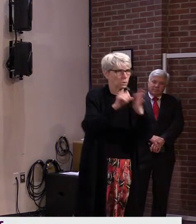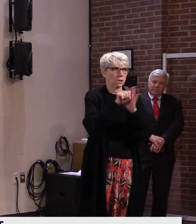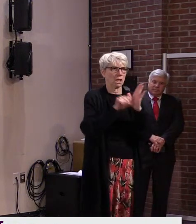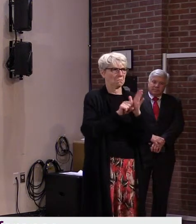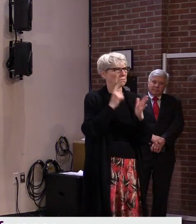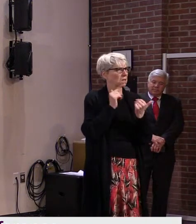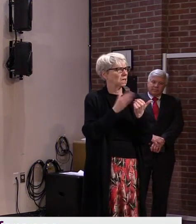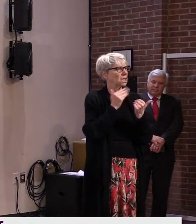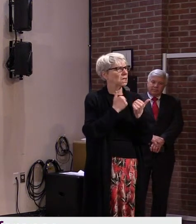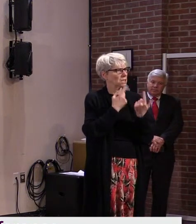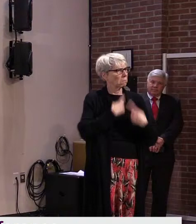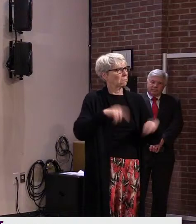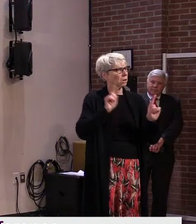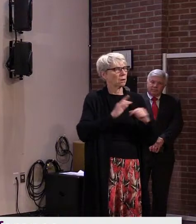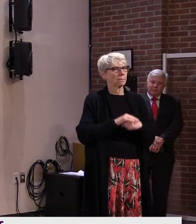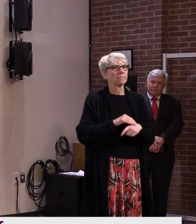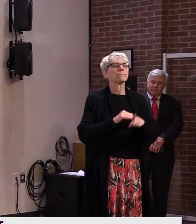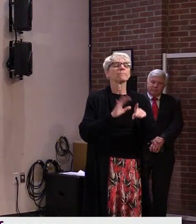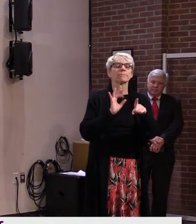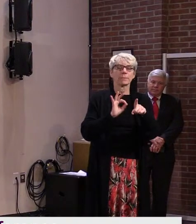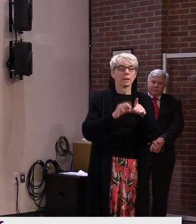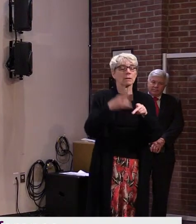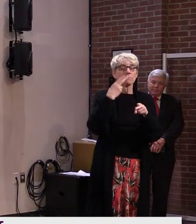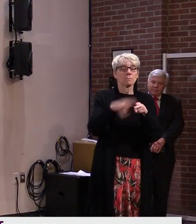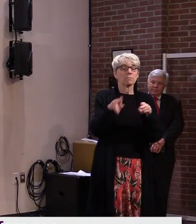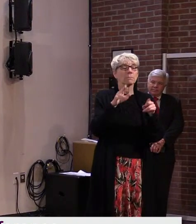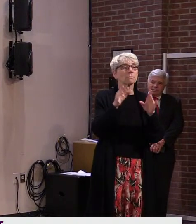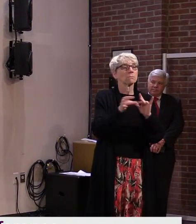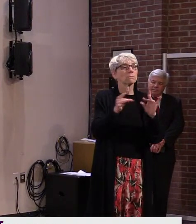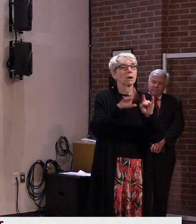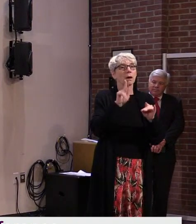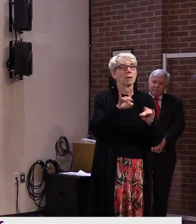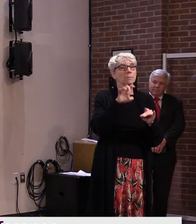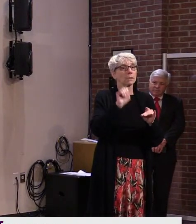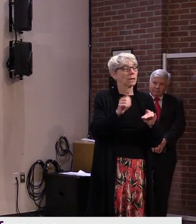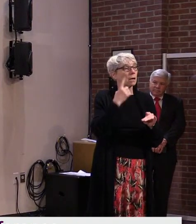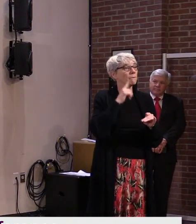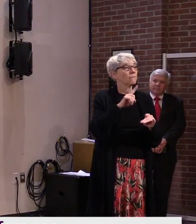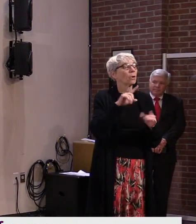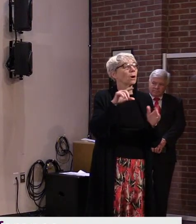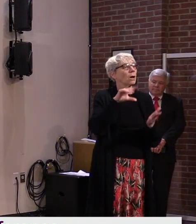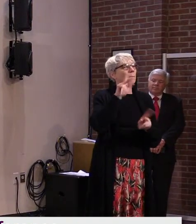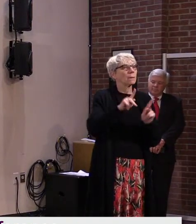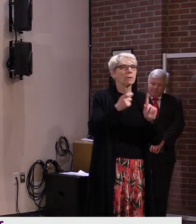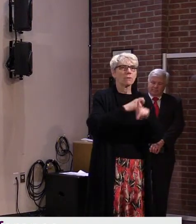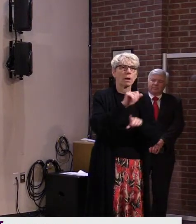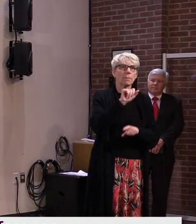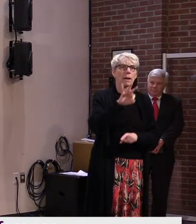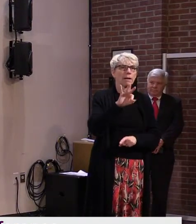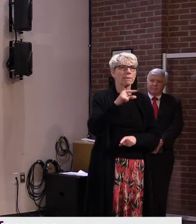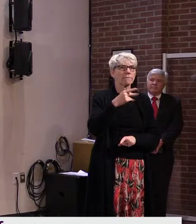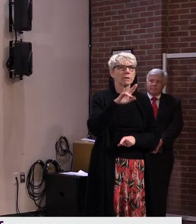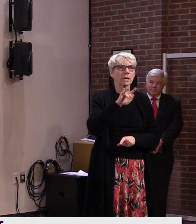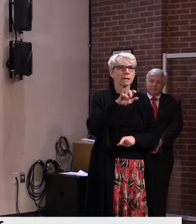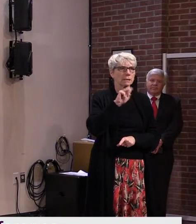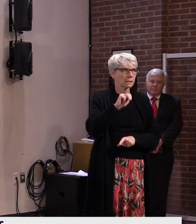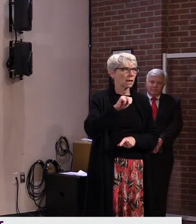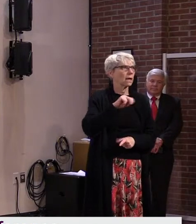just really quickly, too, any updates on the Afghan refugees? Thinking early October still? Yeah, we're still waiting word,